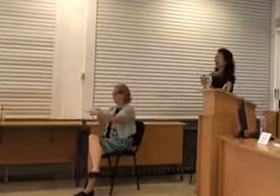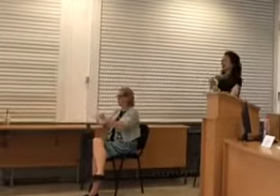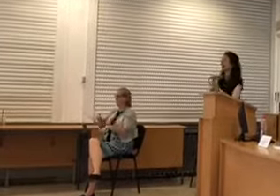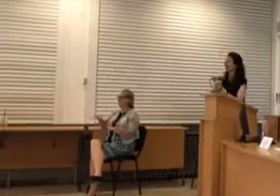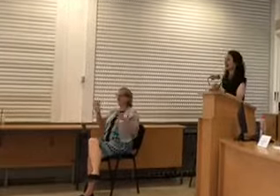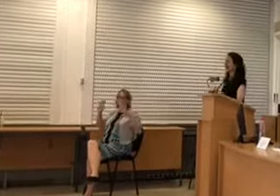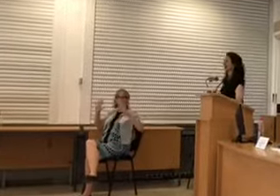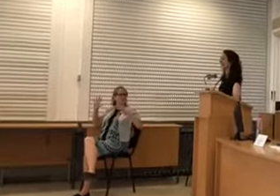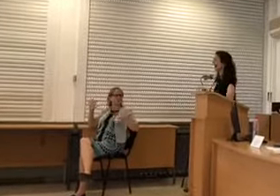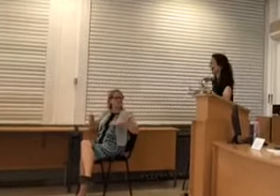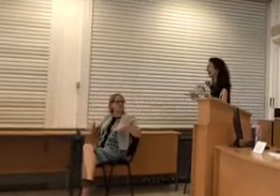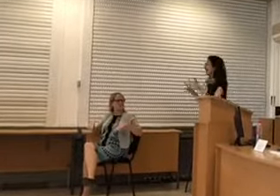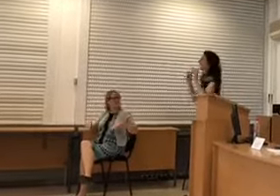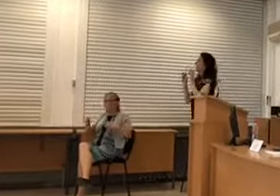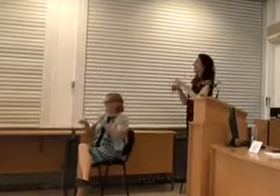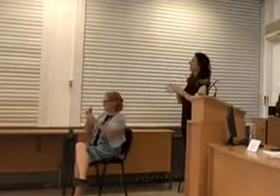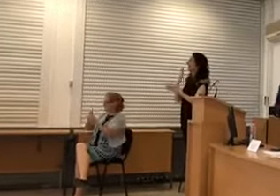porn,